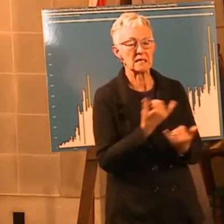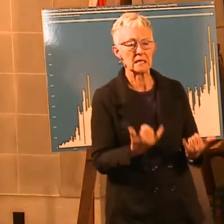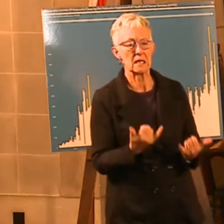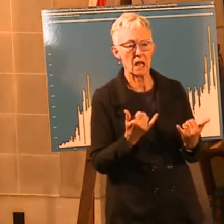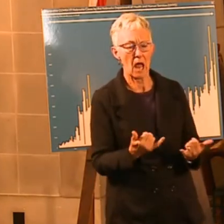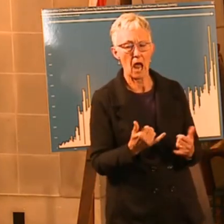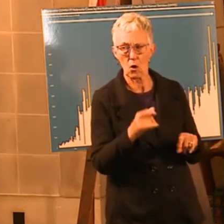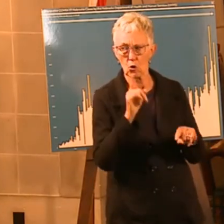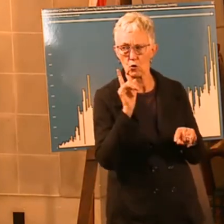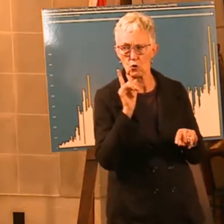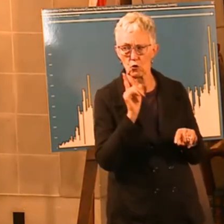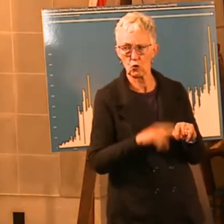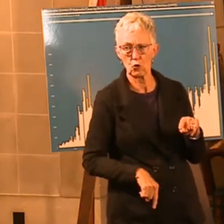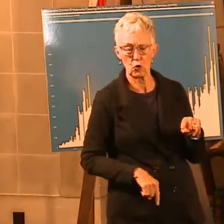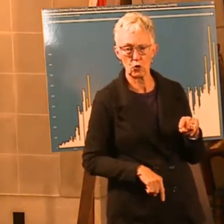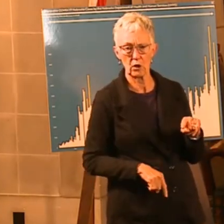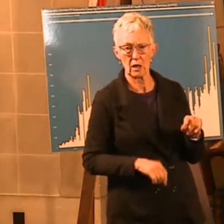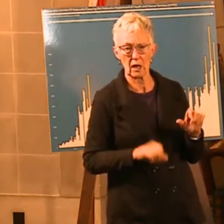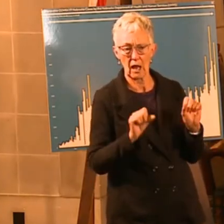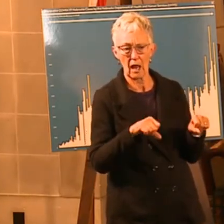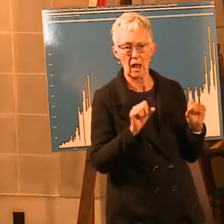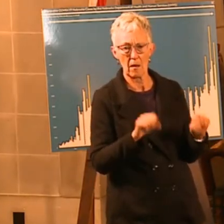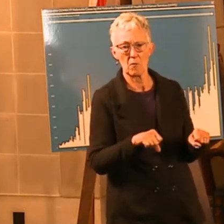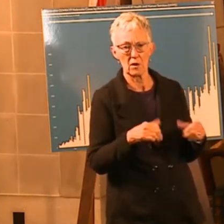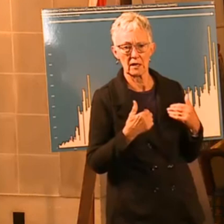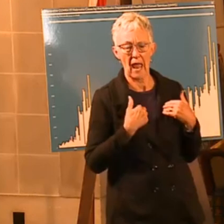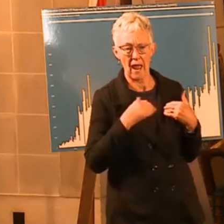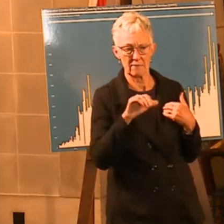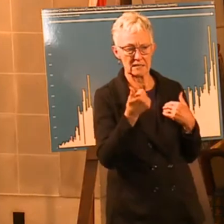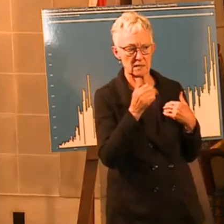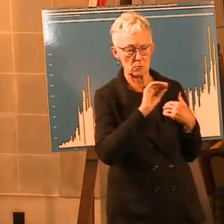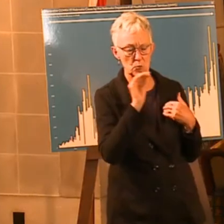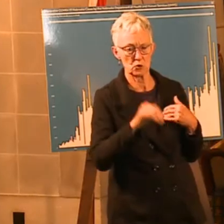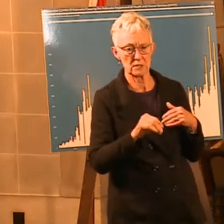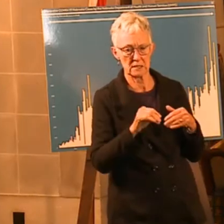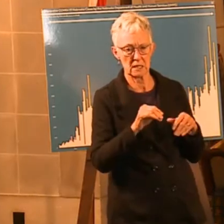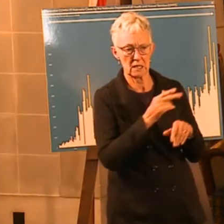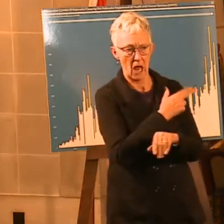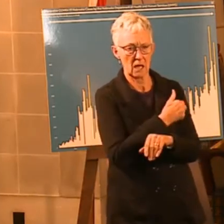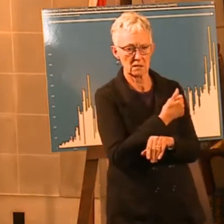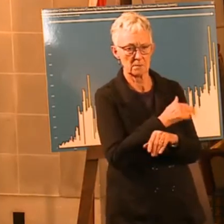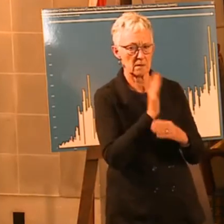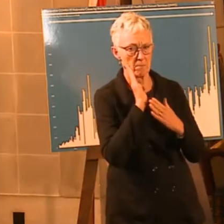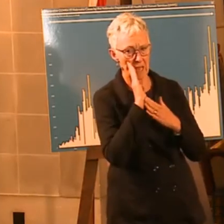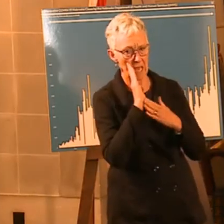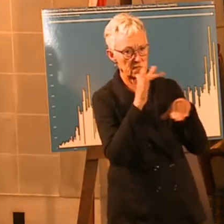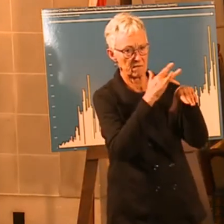Dr. Antone, do you know how many hospitals right now will not be able to meet that 10% cushion? I'll have you come up and address that.